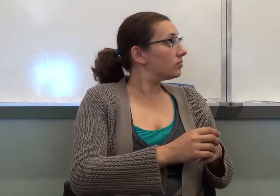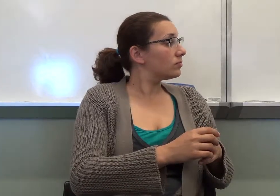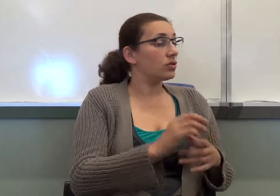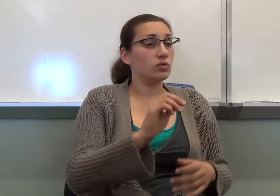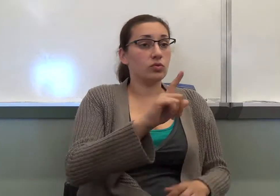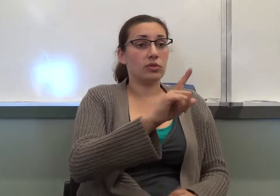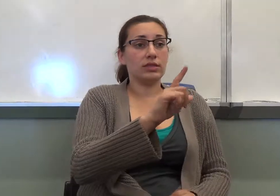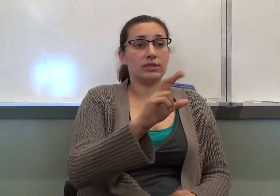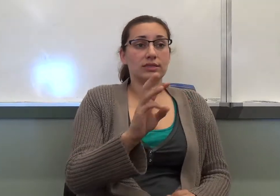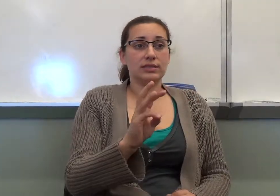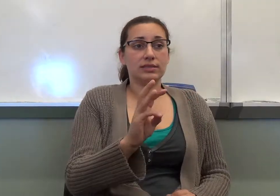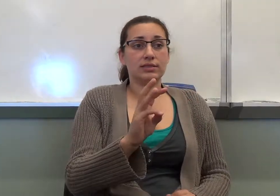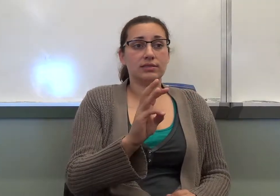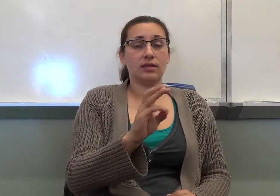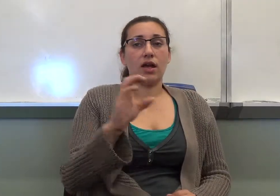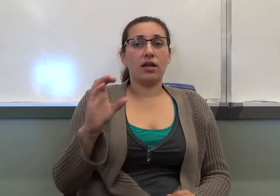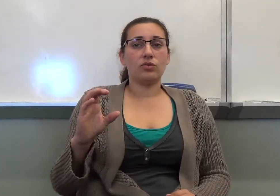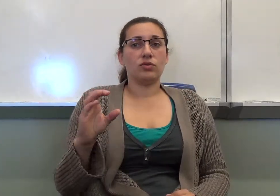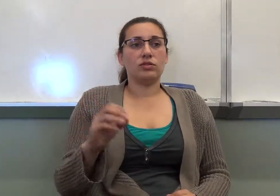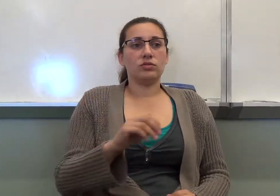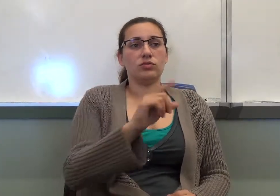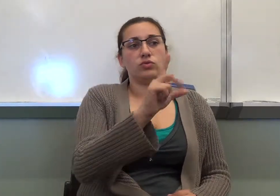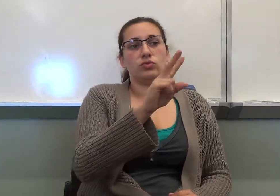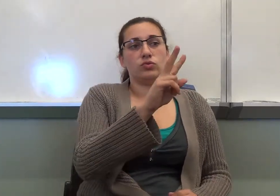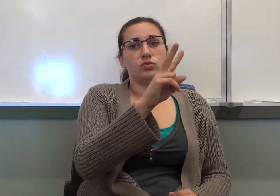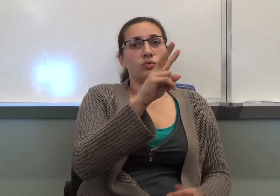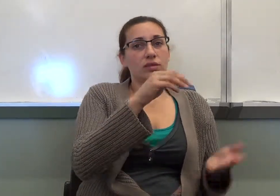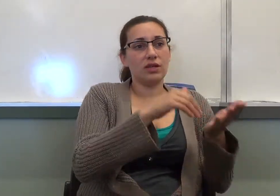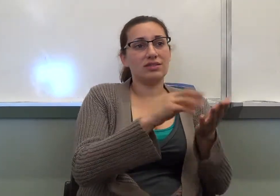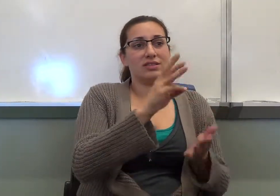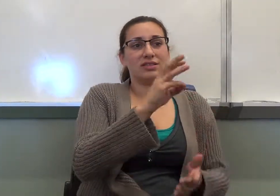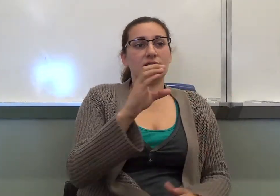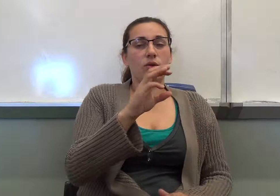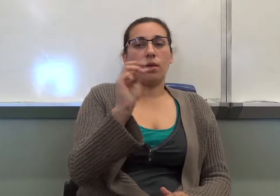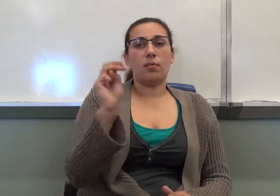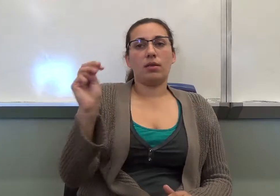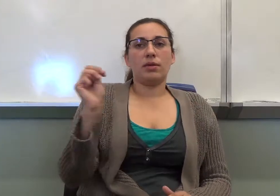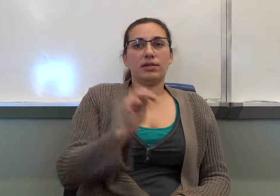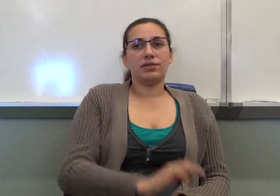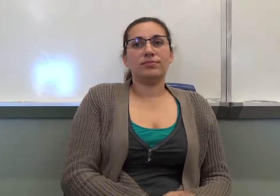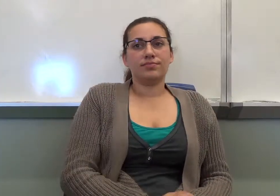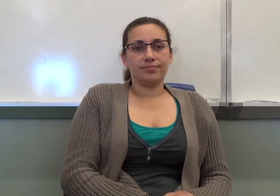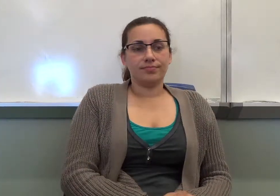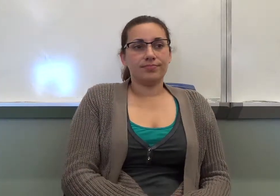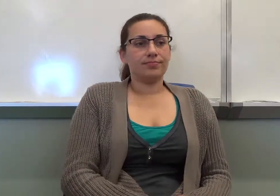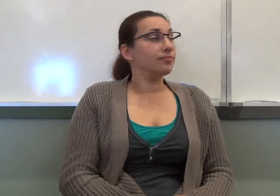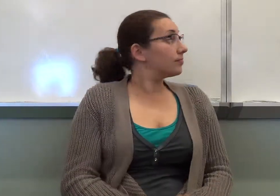2,600 millimeters. Is that there? No.